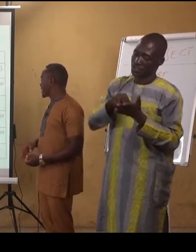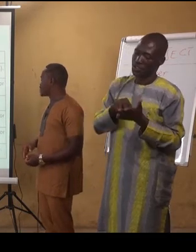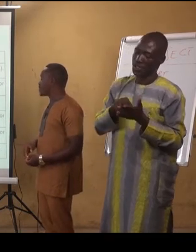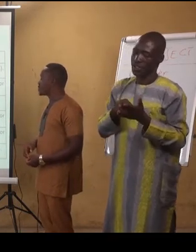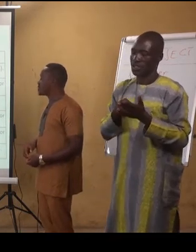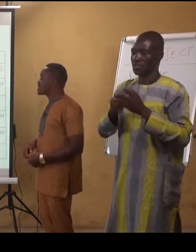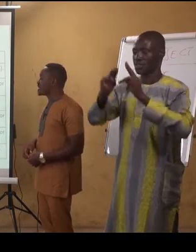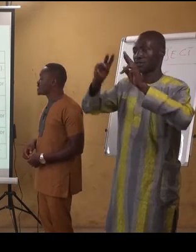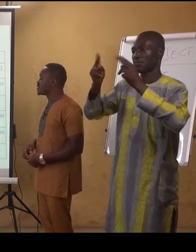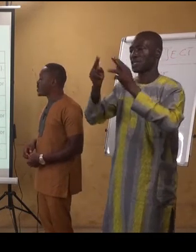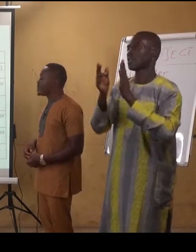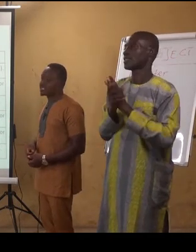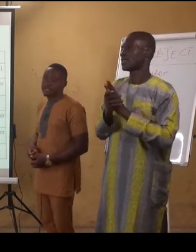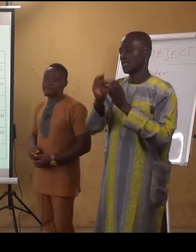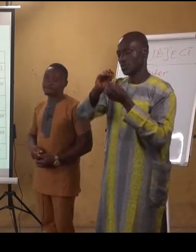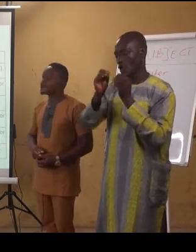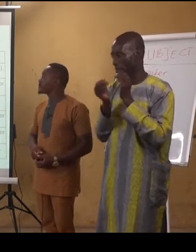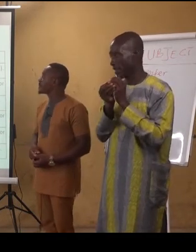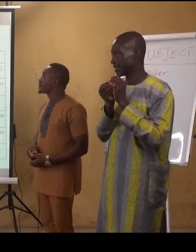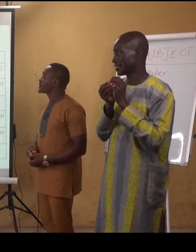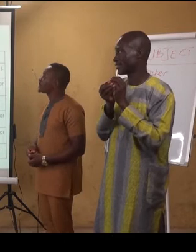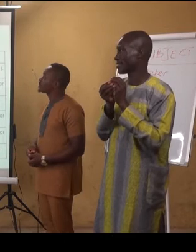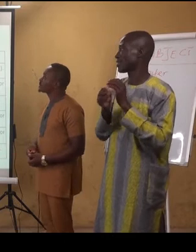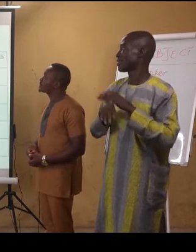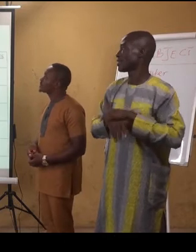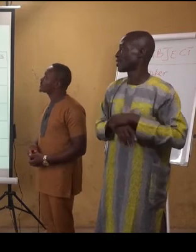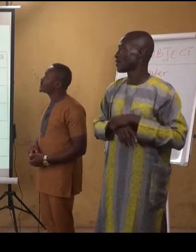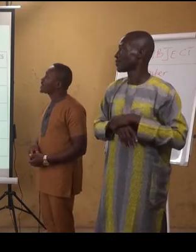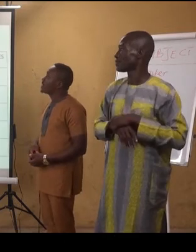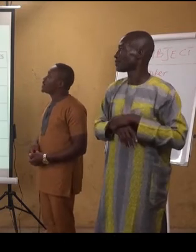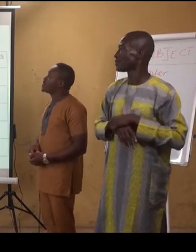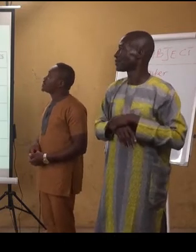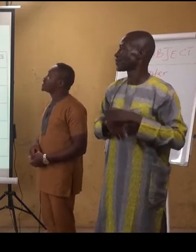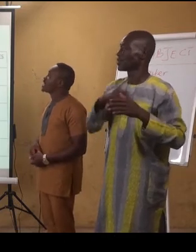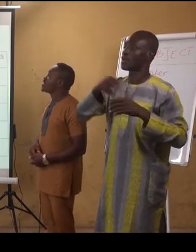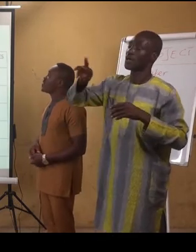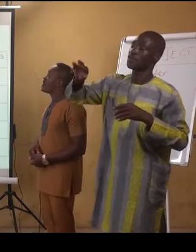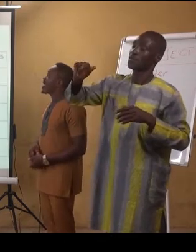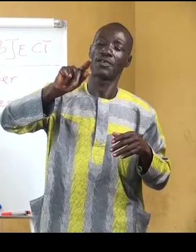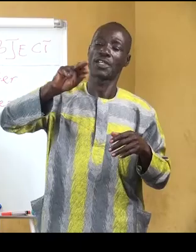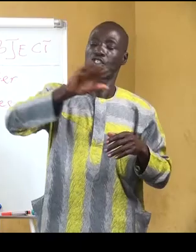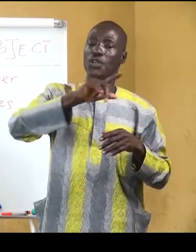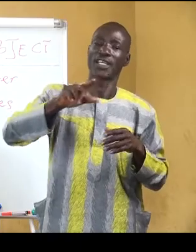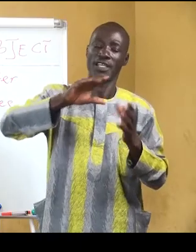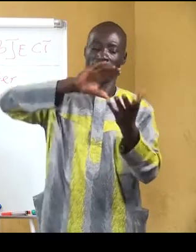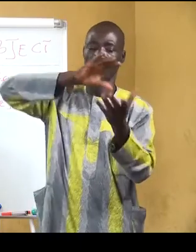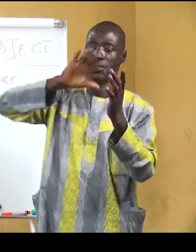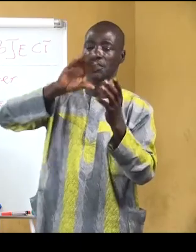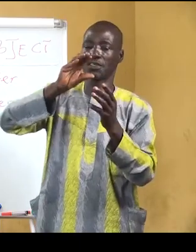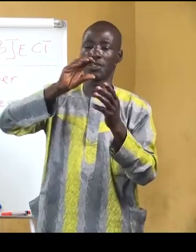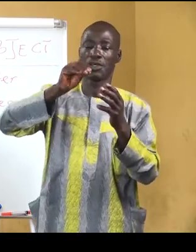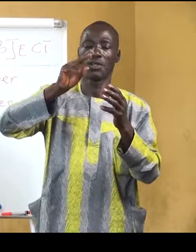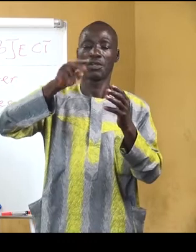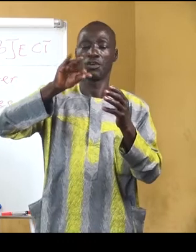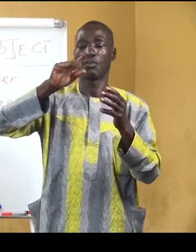brackets or to represent numbers. Rational comparison operations. We